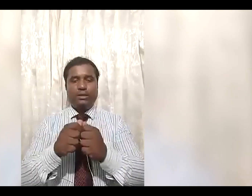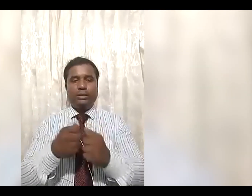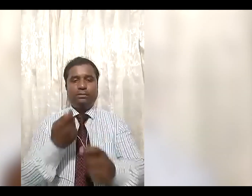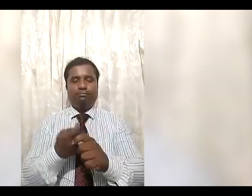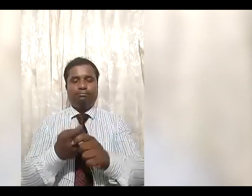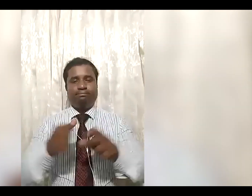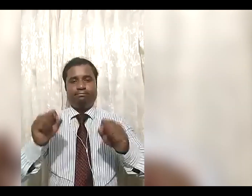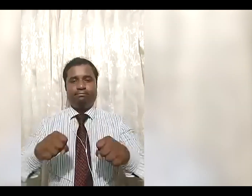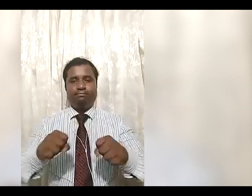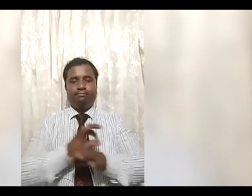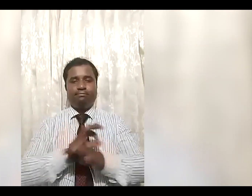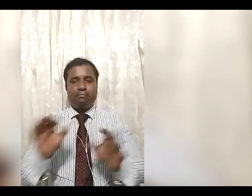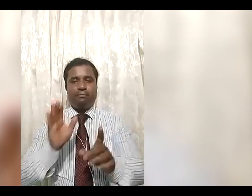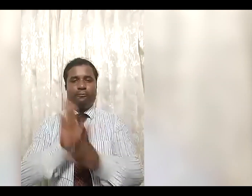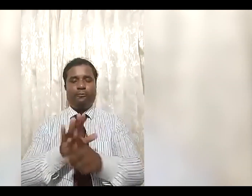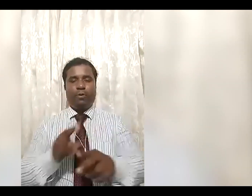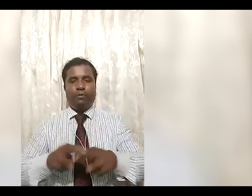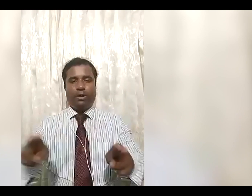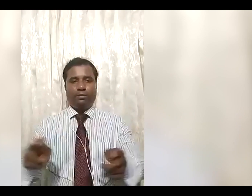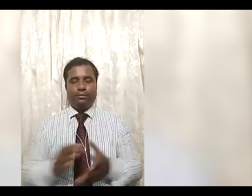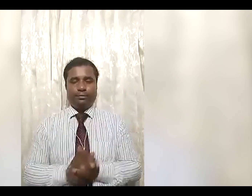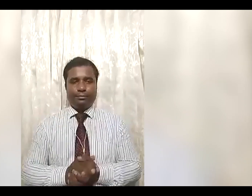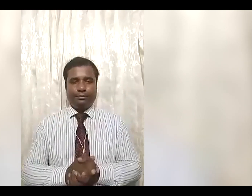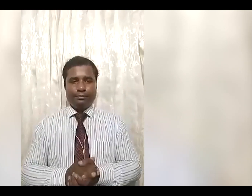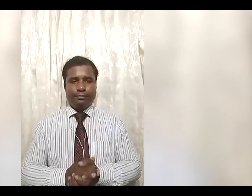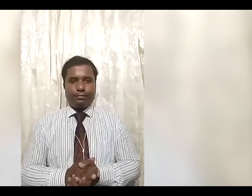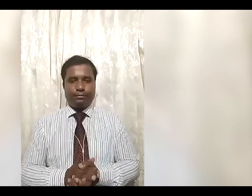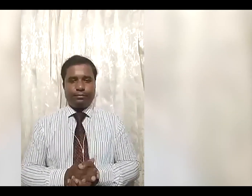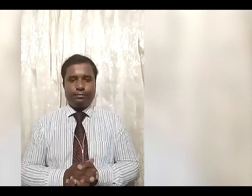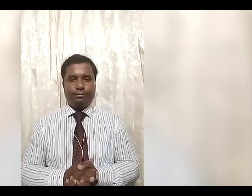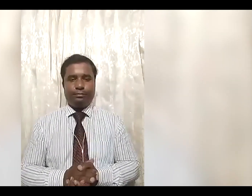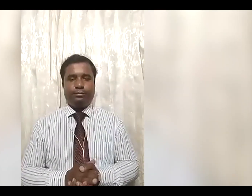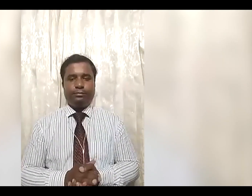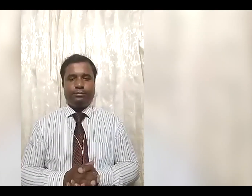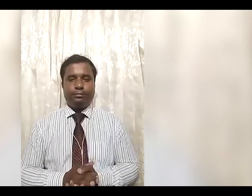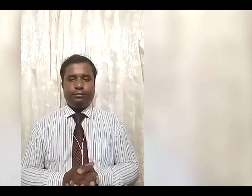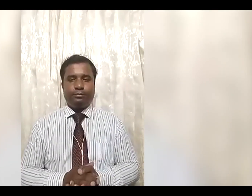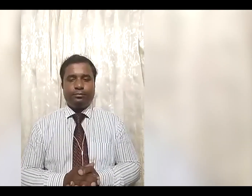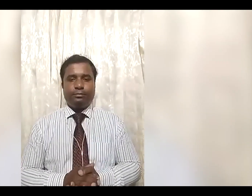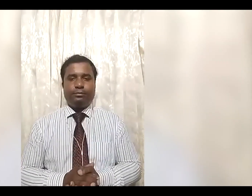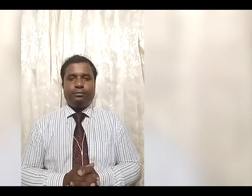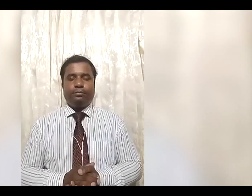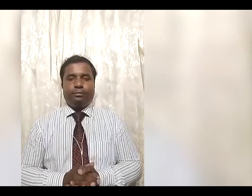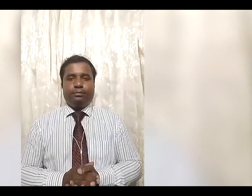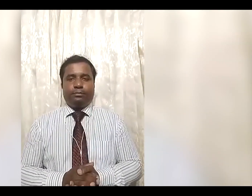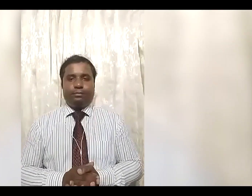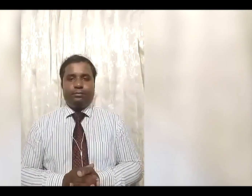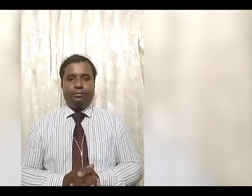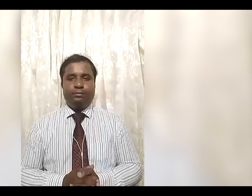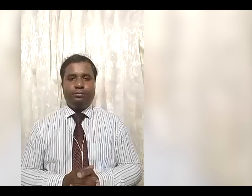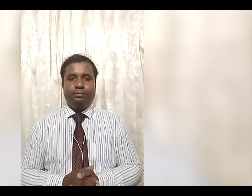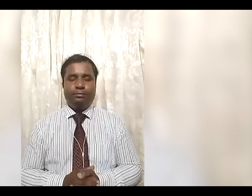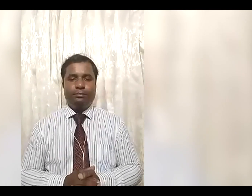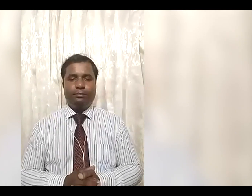will be turning out to raise their voices at the ballot box to express their will and shape